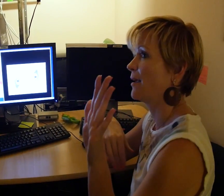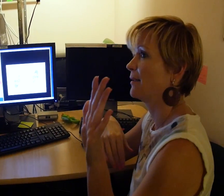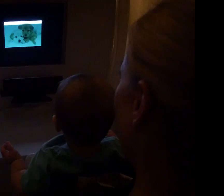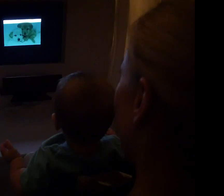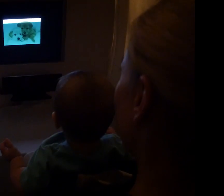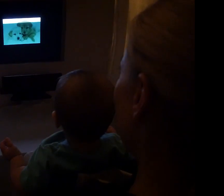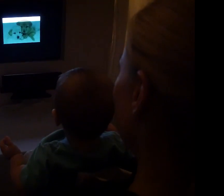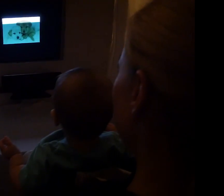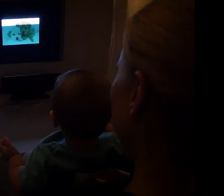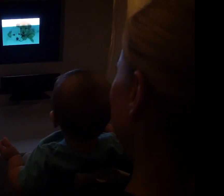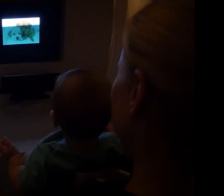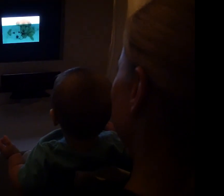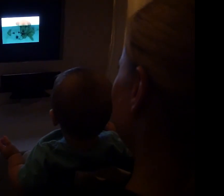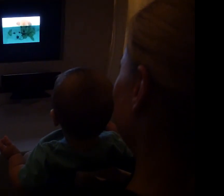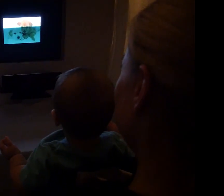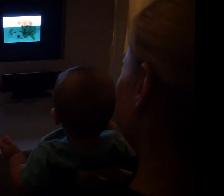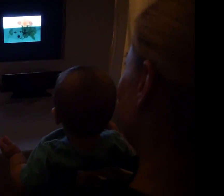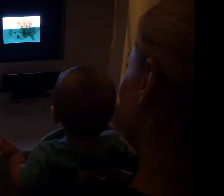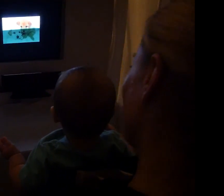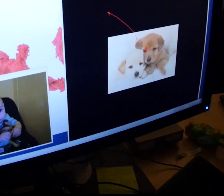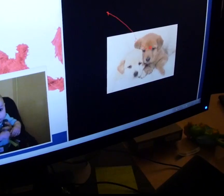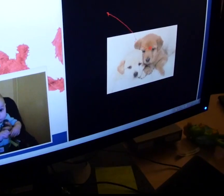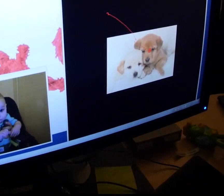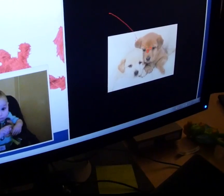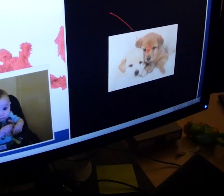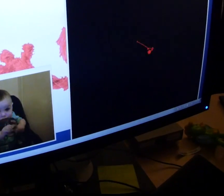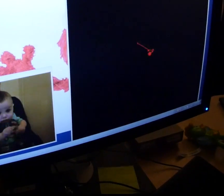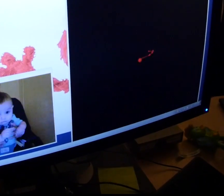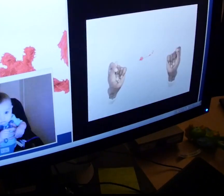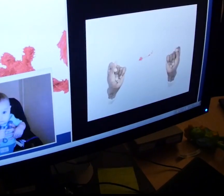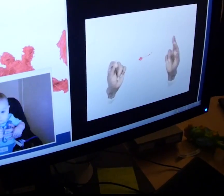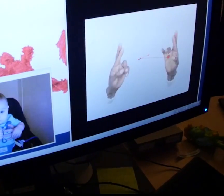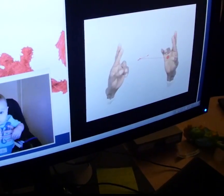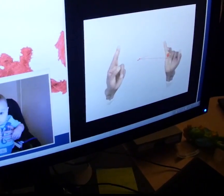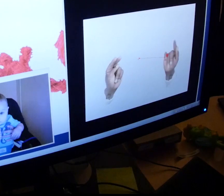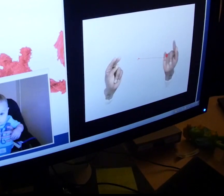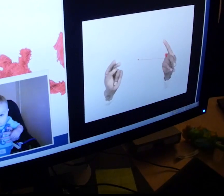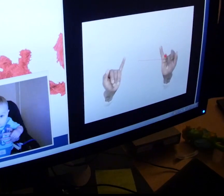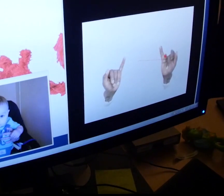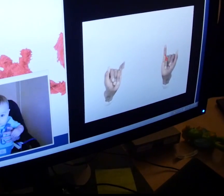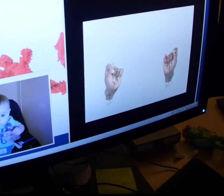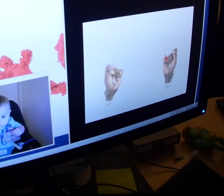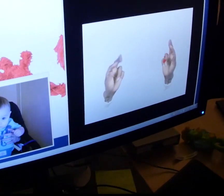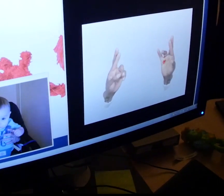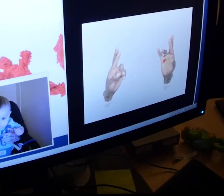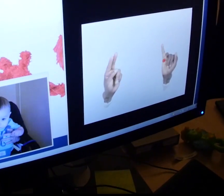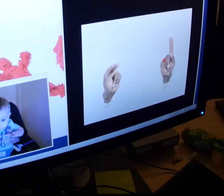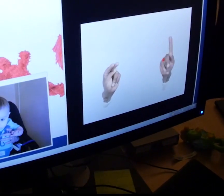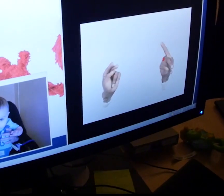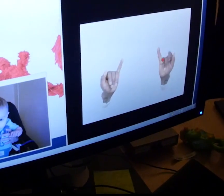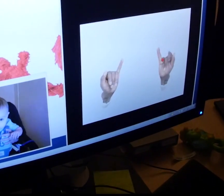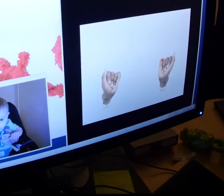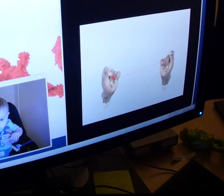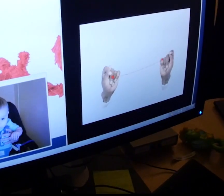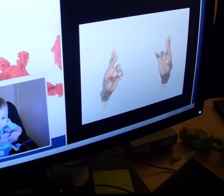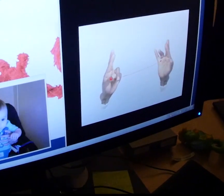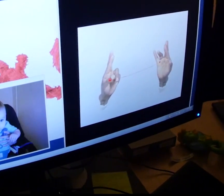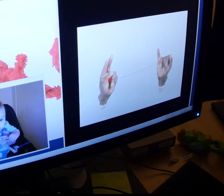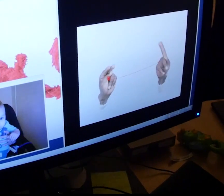that very young hearing babies, even if they have never seen sign language before, can tell the difference between actual